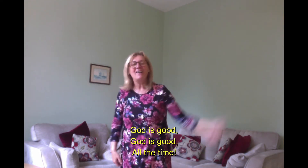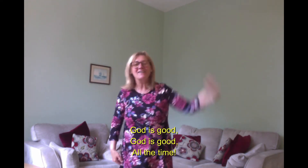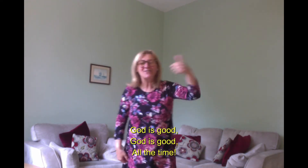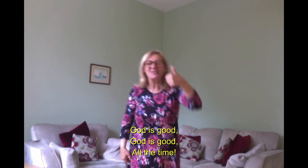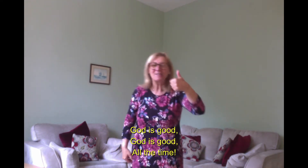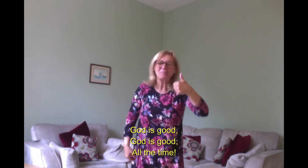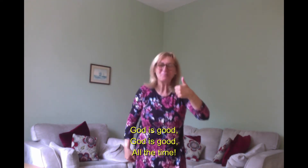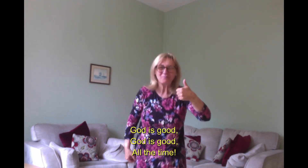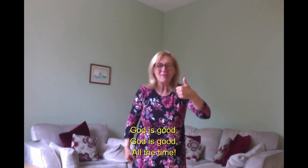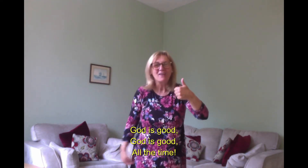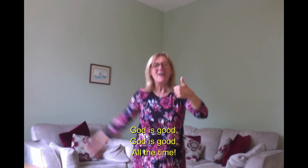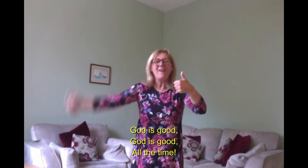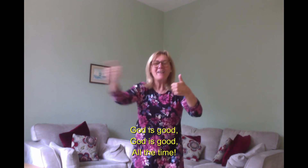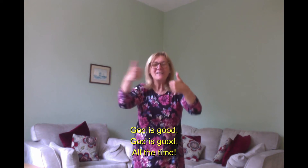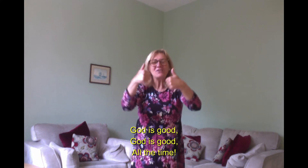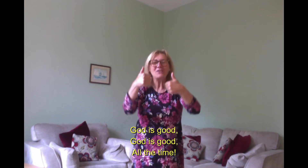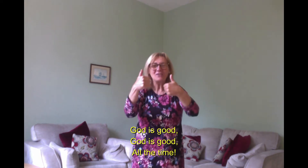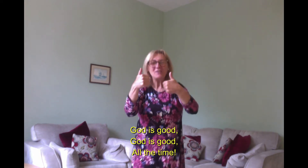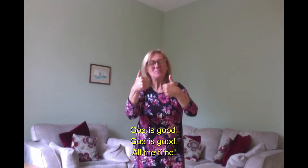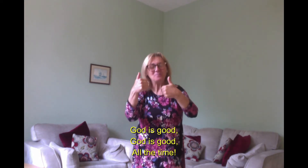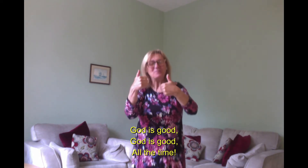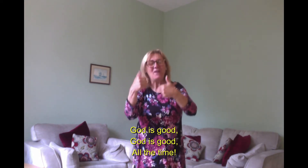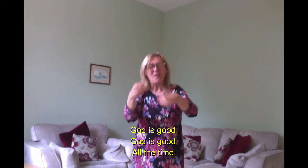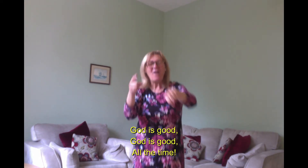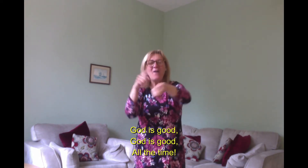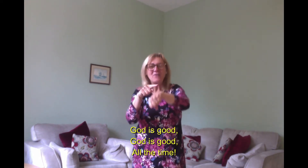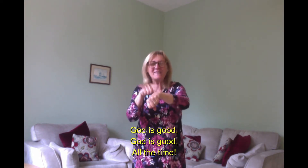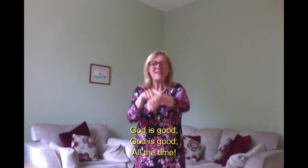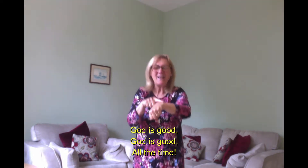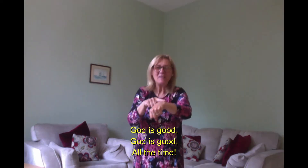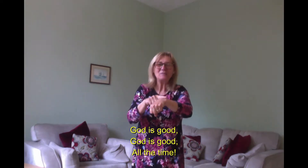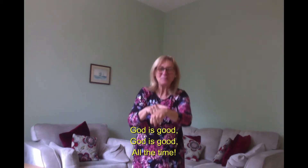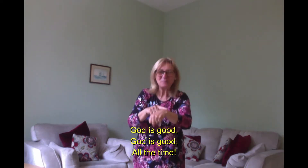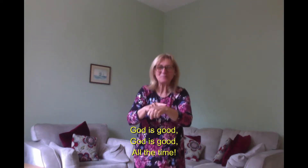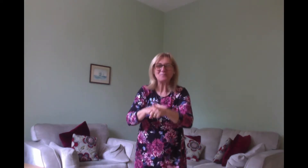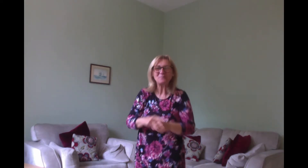is good. God is good all the time.